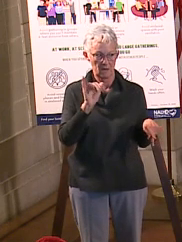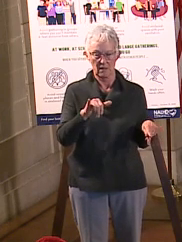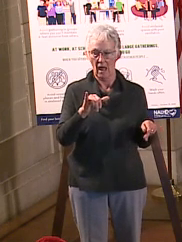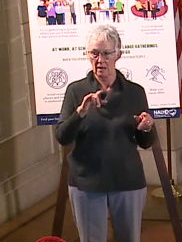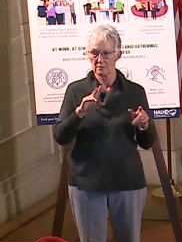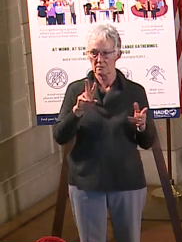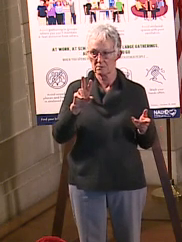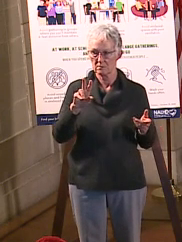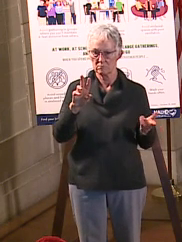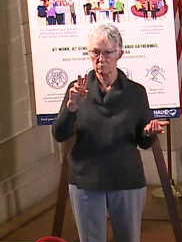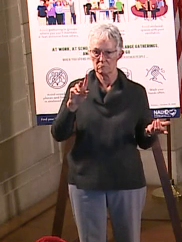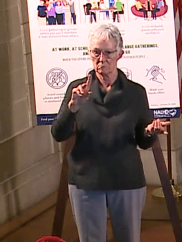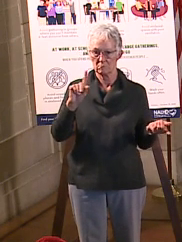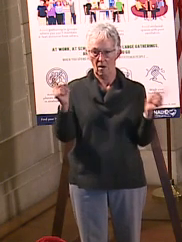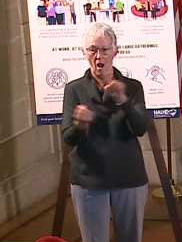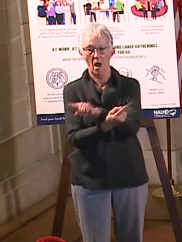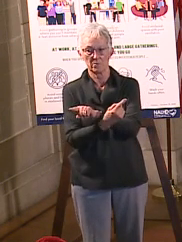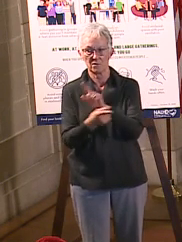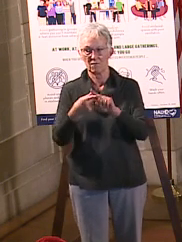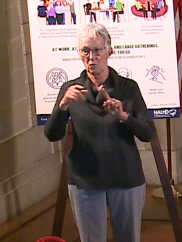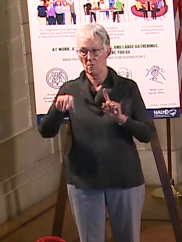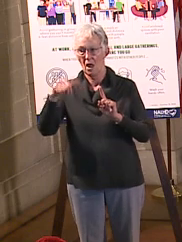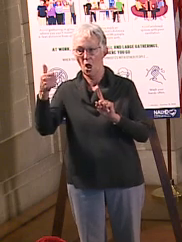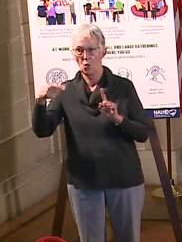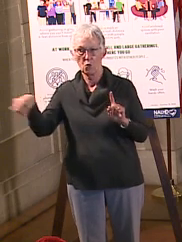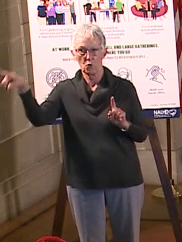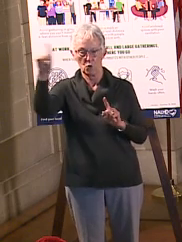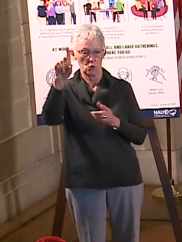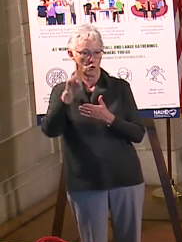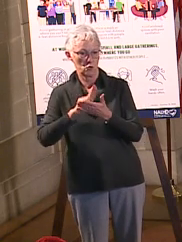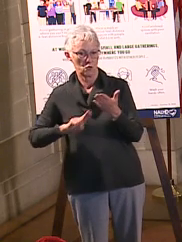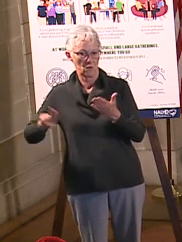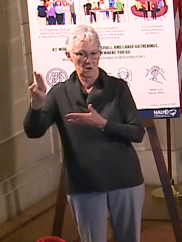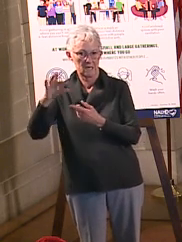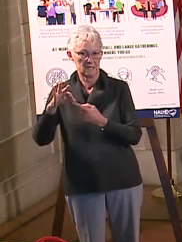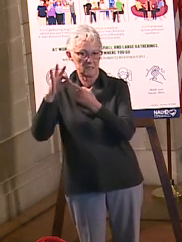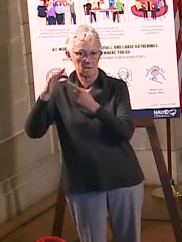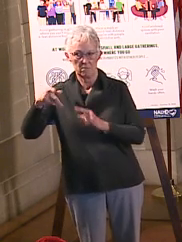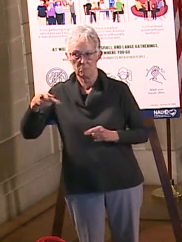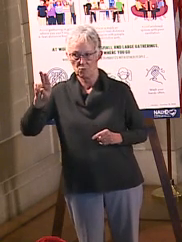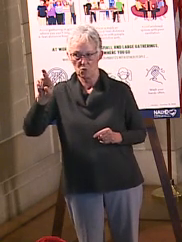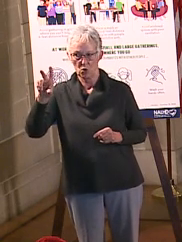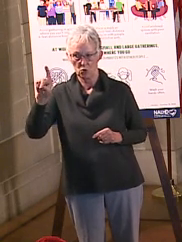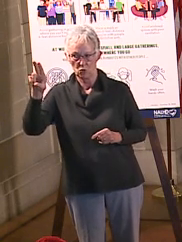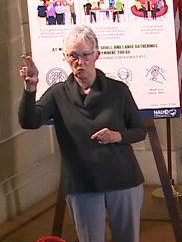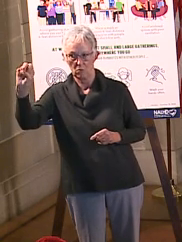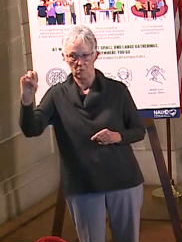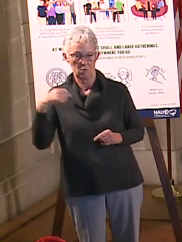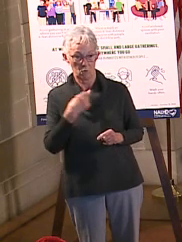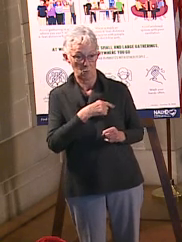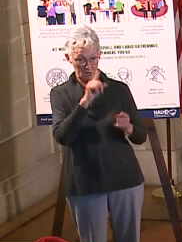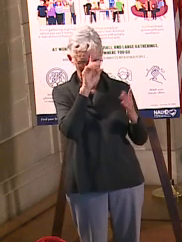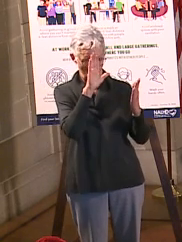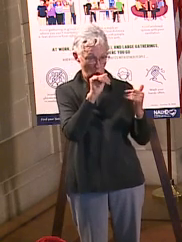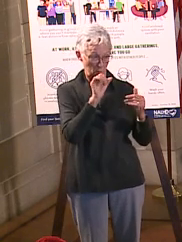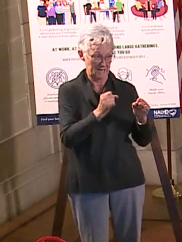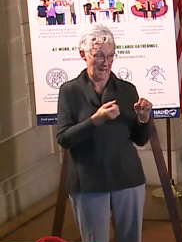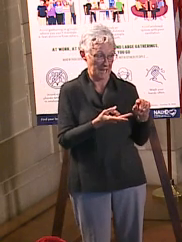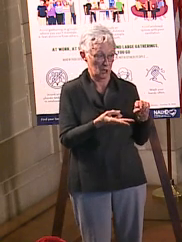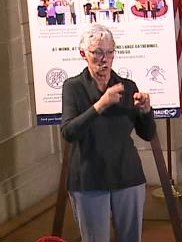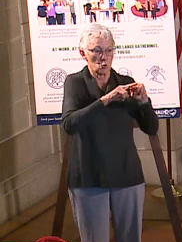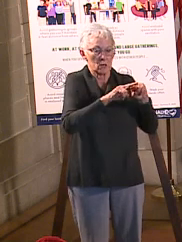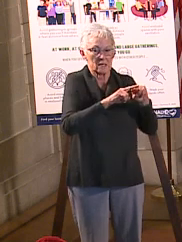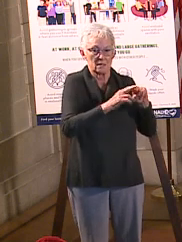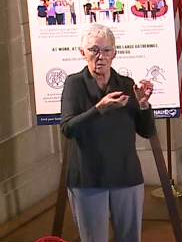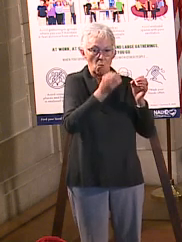Big Ten schools with the possible exception of Purdue. So we want to stay at that level and maybe even be able to go up a little bit higher.